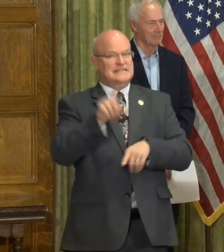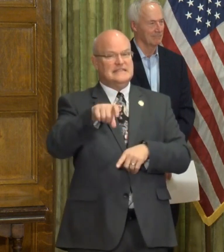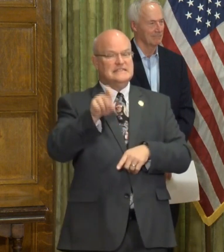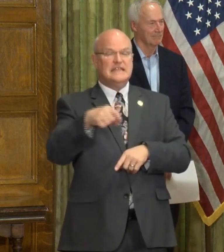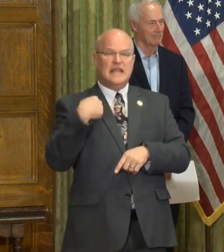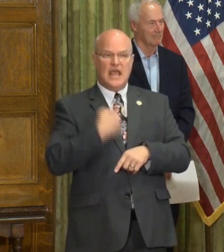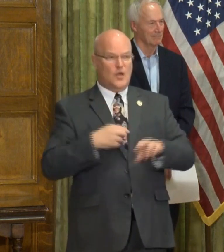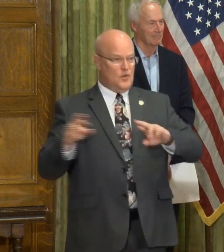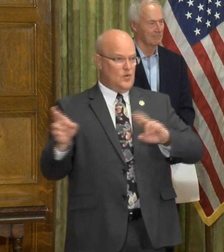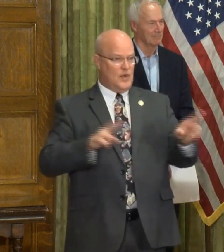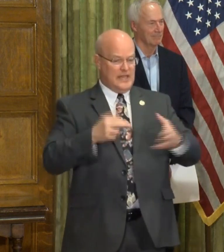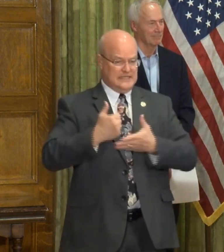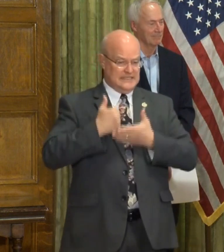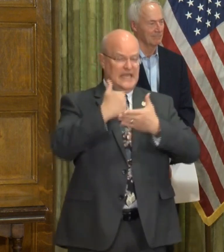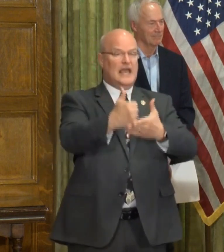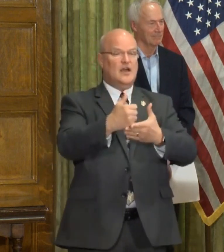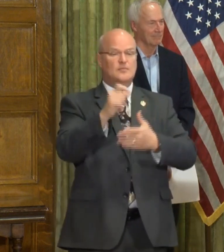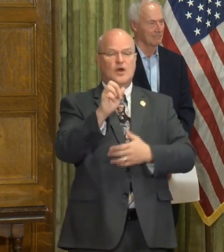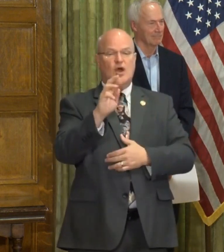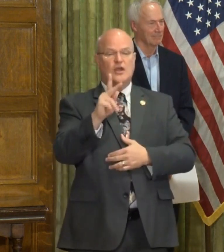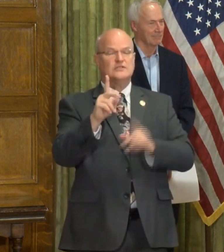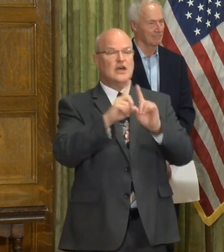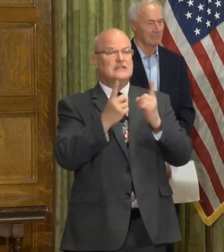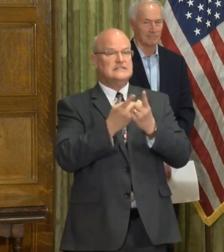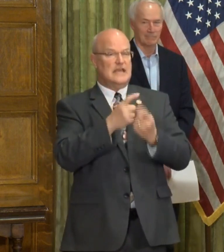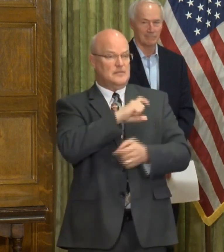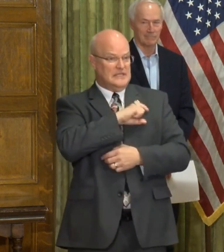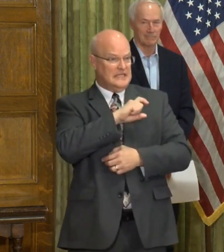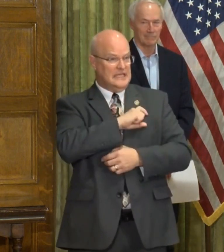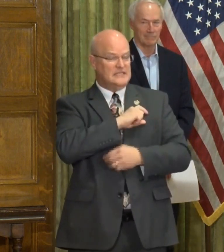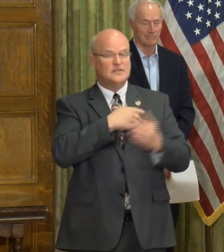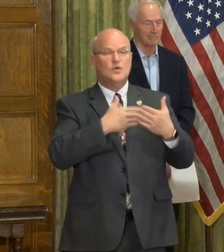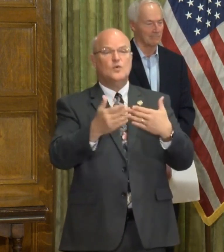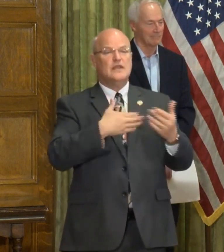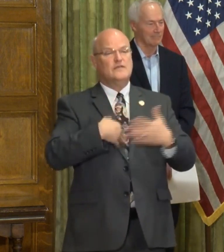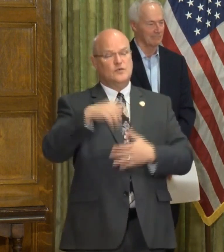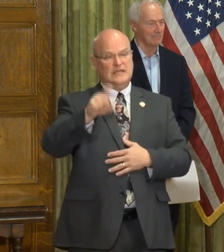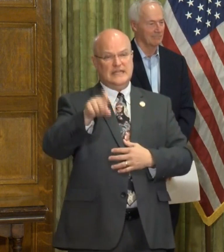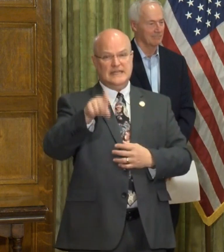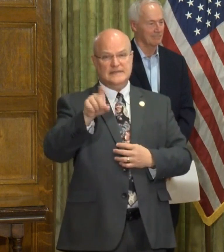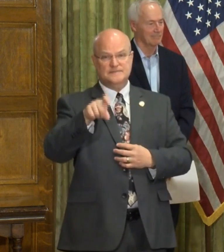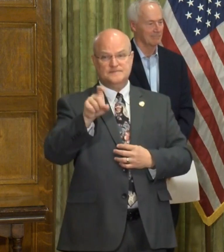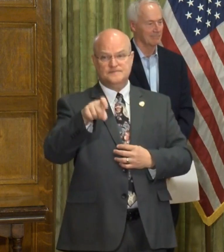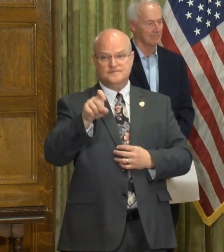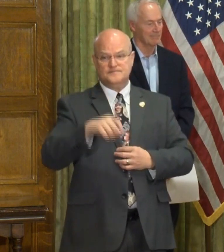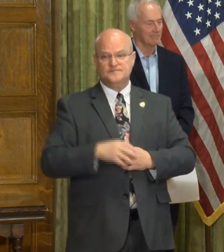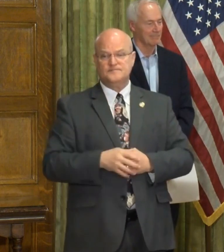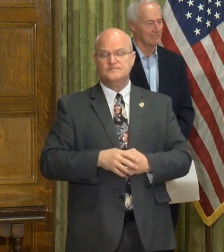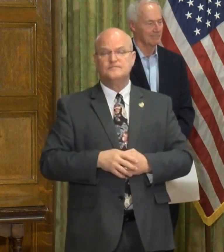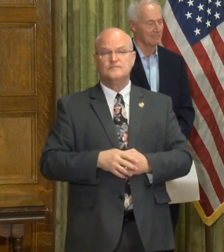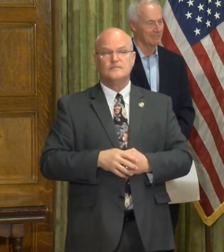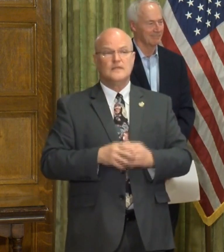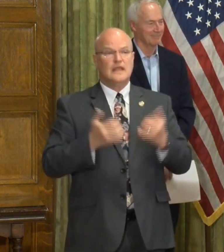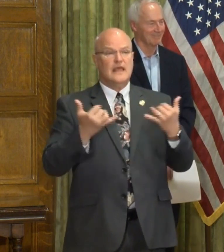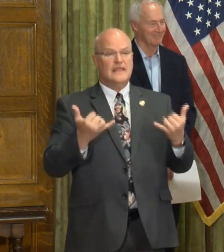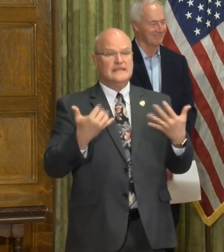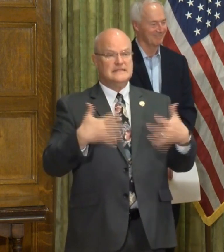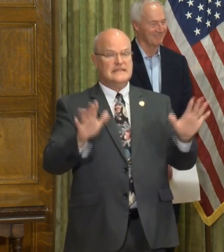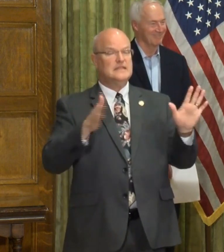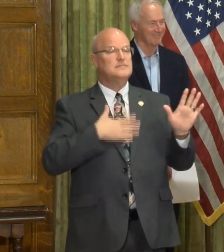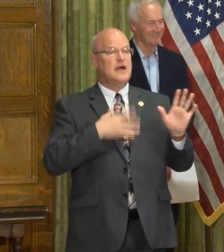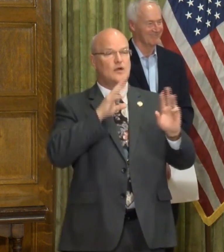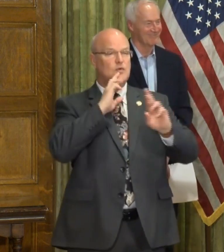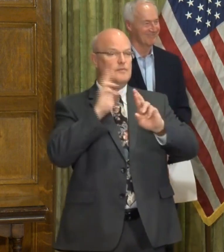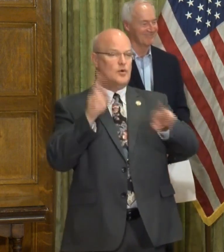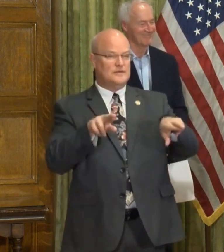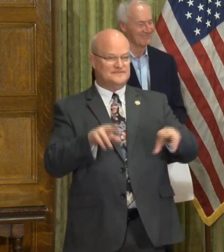as needed, and we stand ready to assist the Arkansas State Police whenever we're needed. And with that,